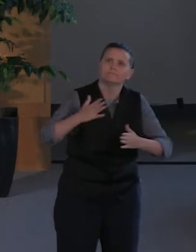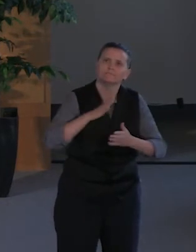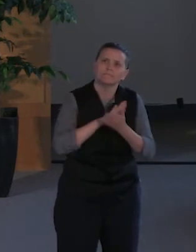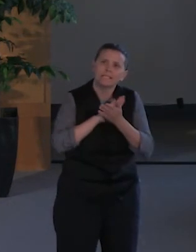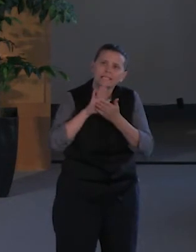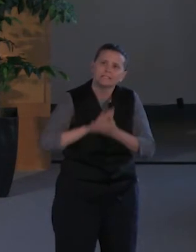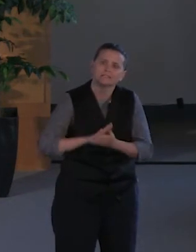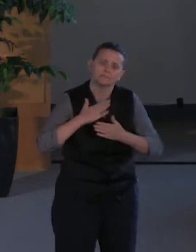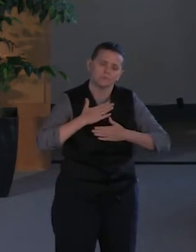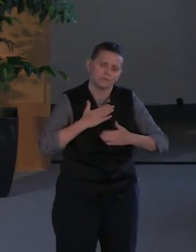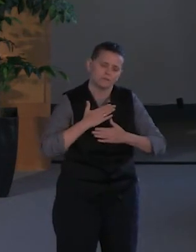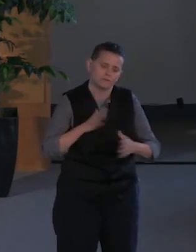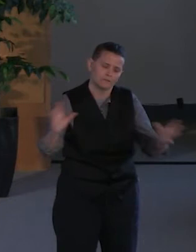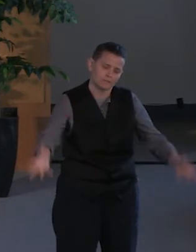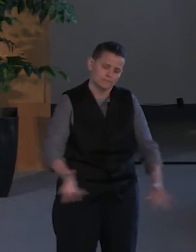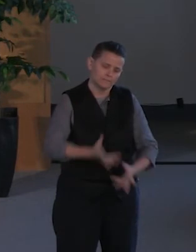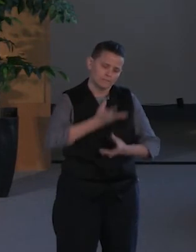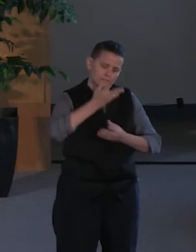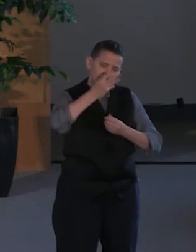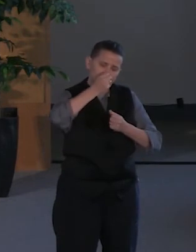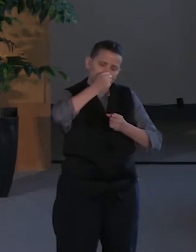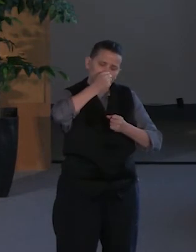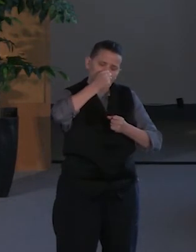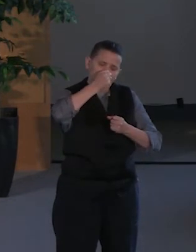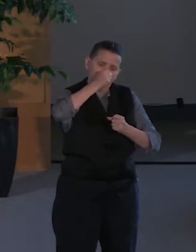Hold it and release.